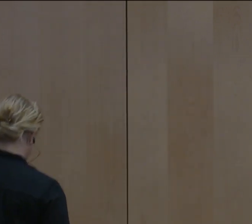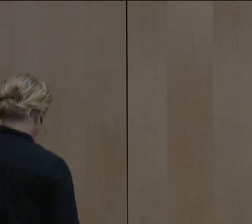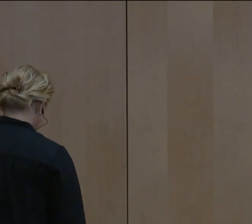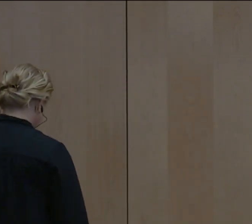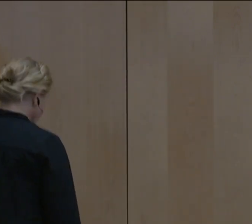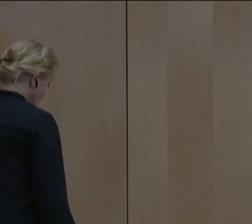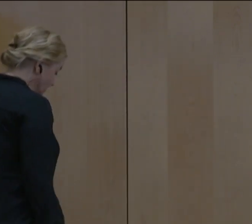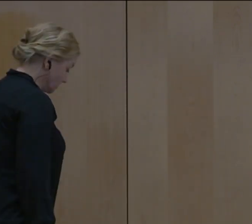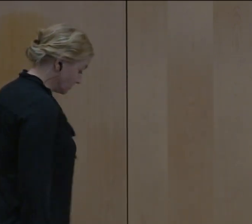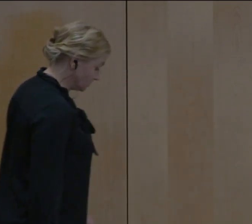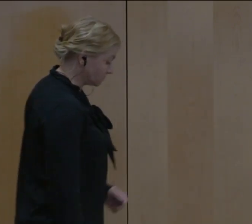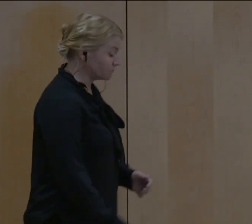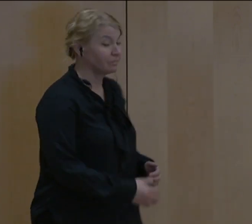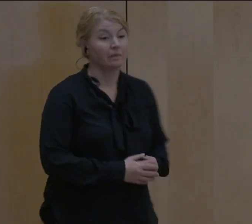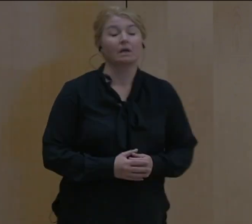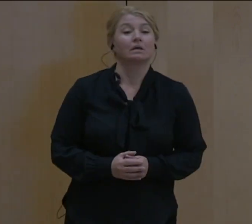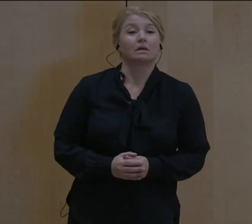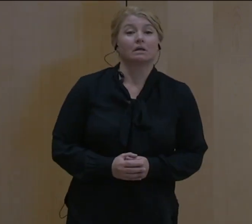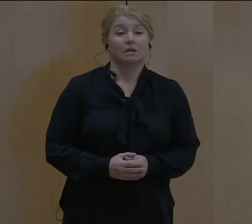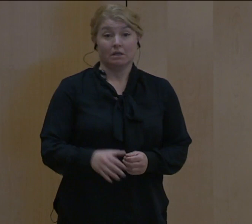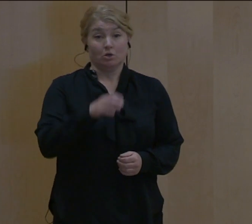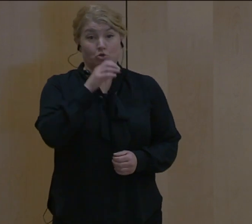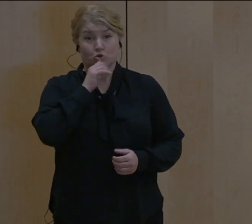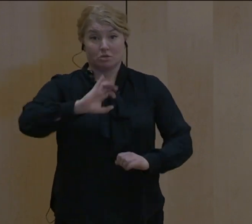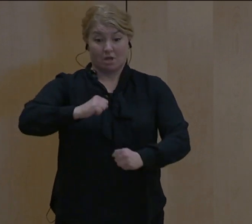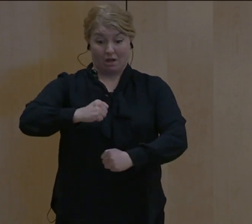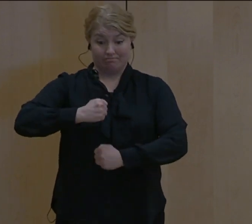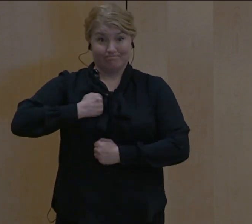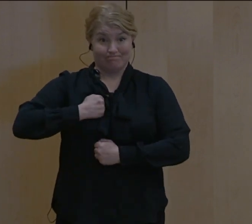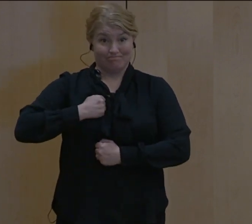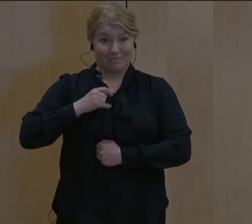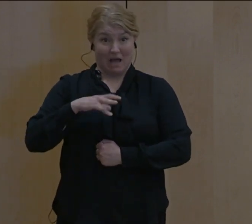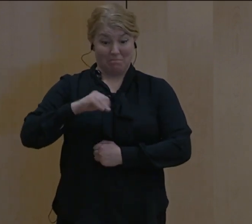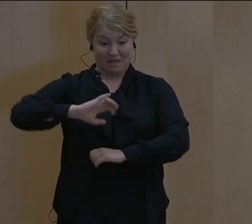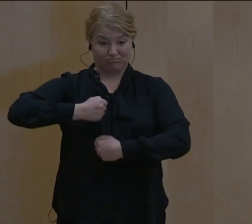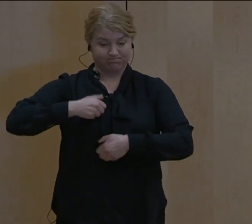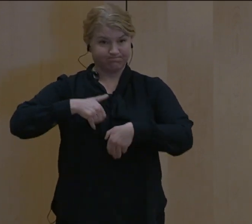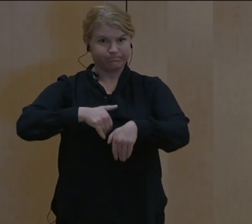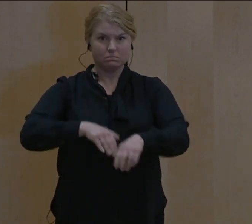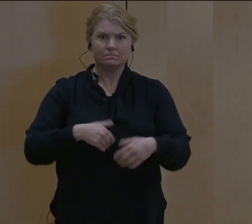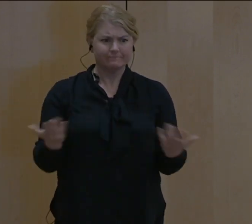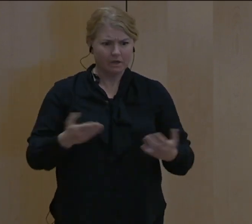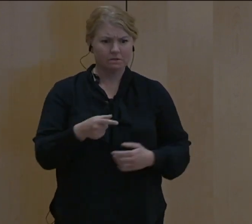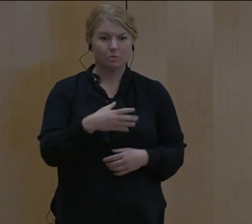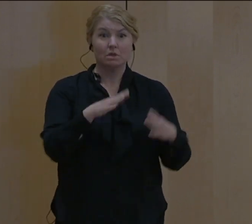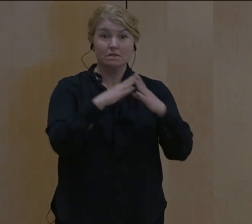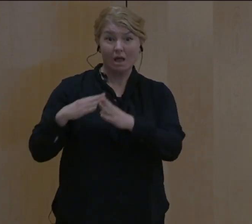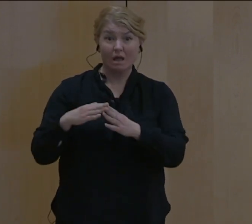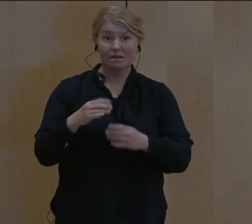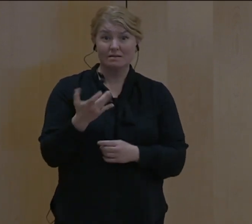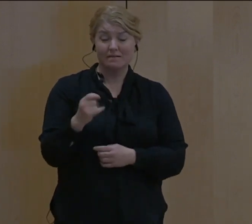So completely destroyed cities, killing of civilians, phosphorus